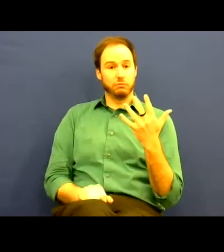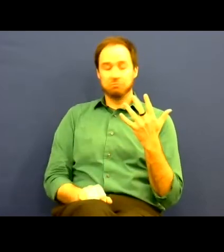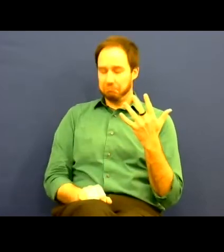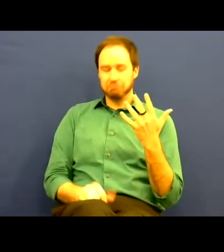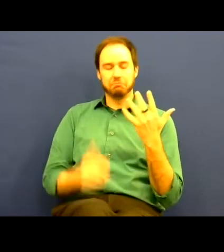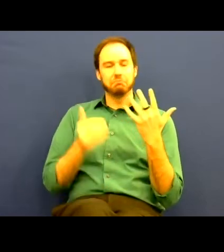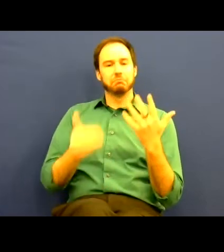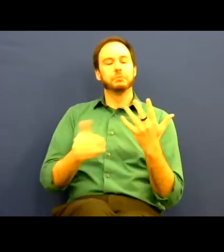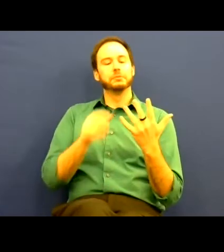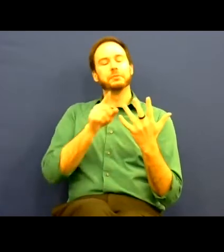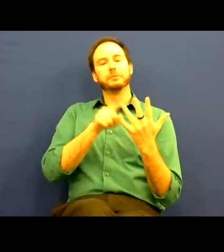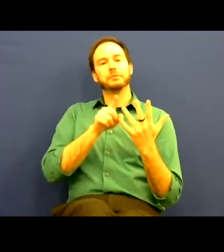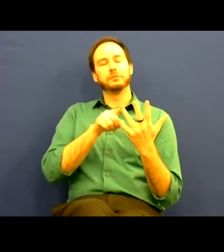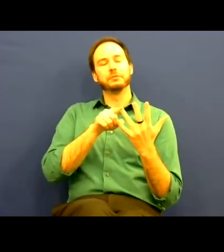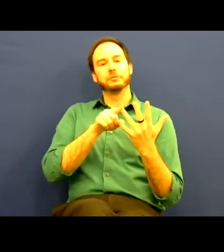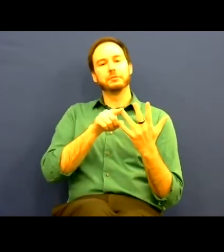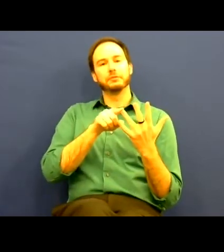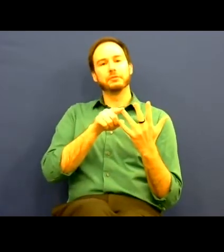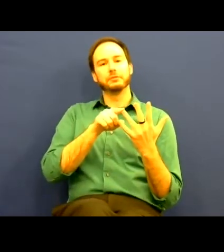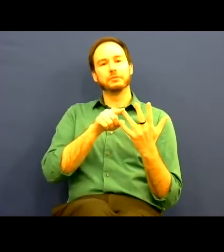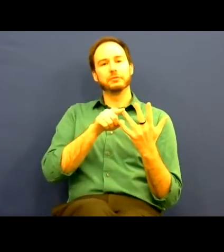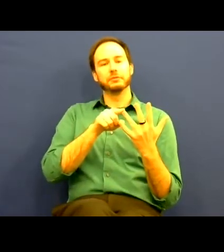Hearing none, please call the roll.